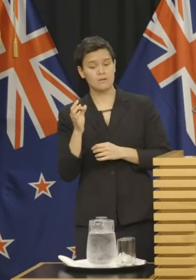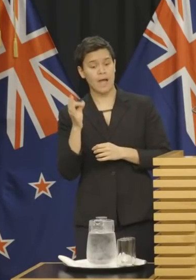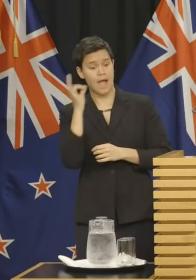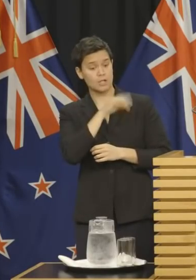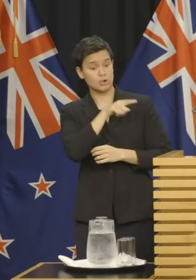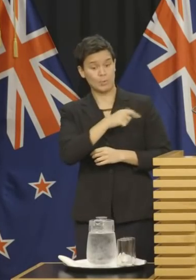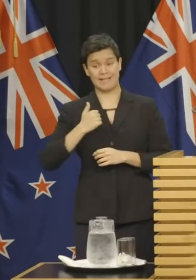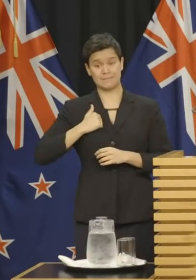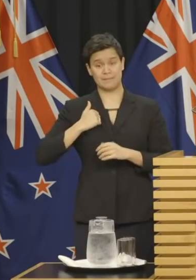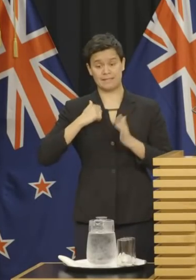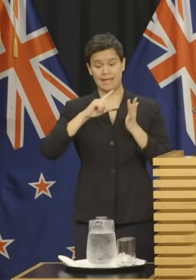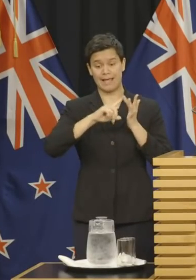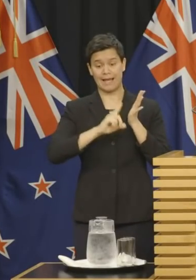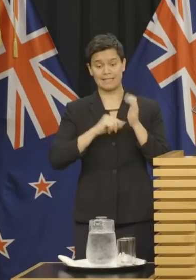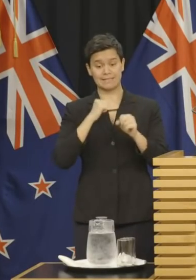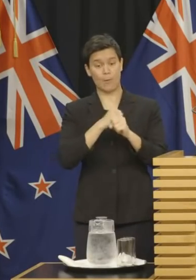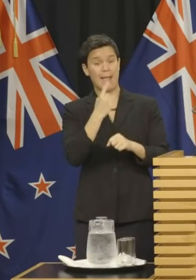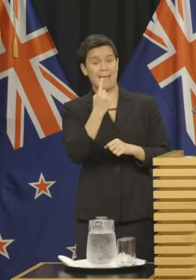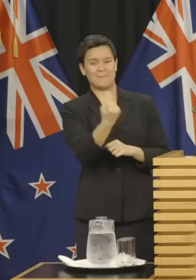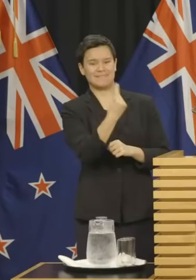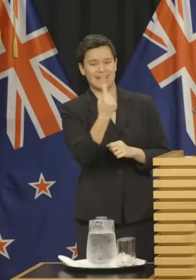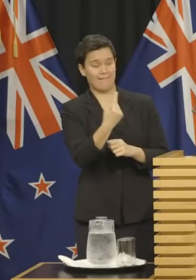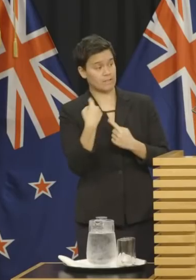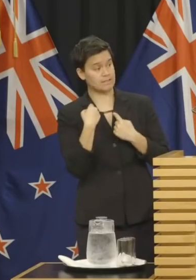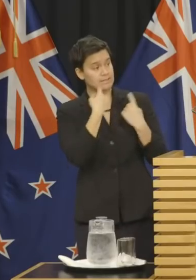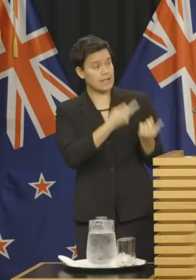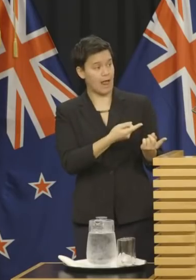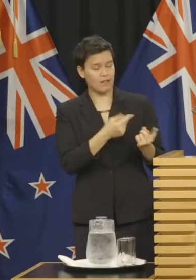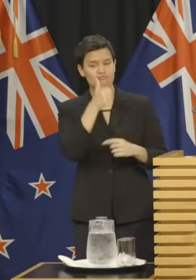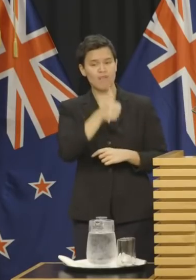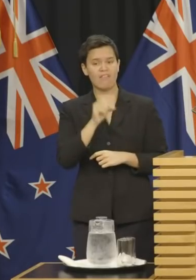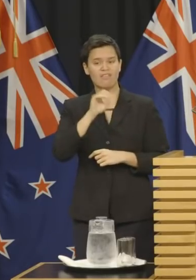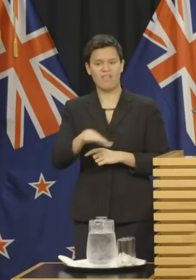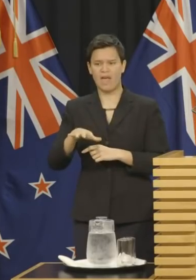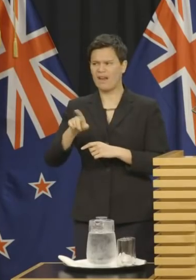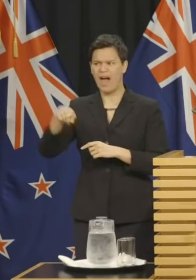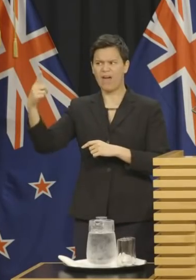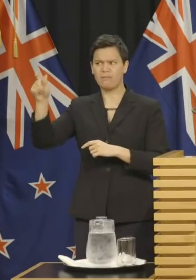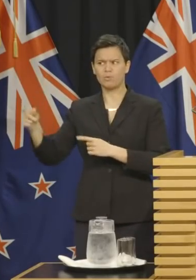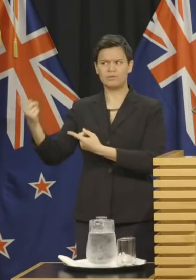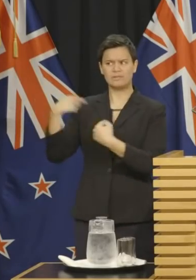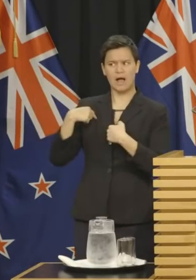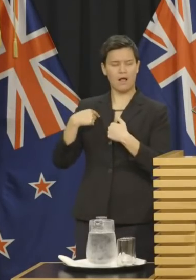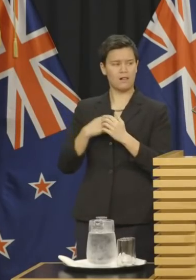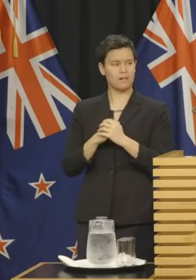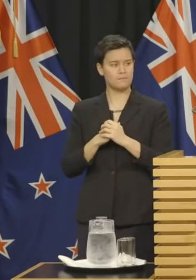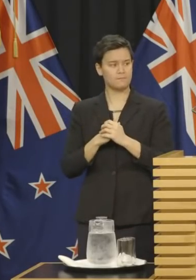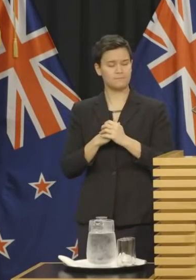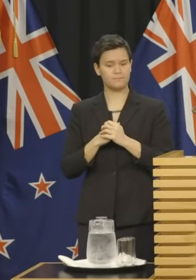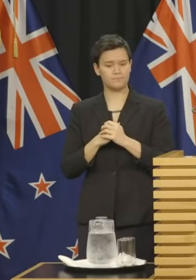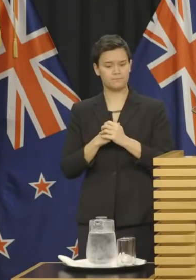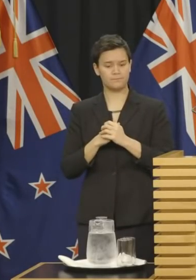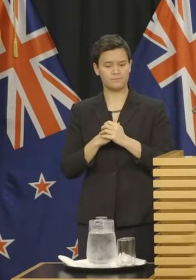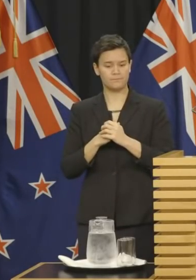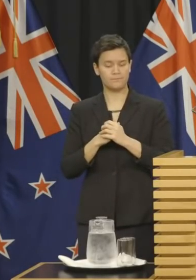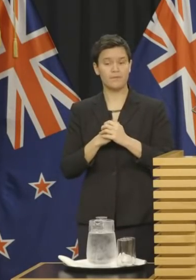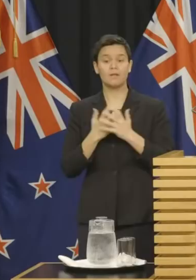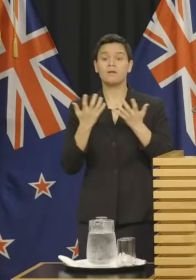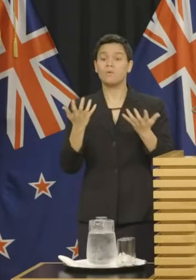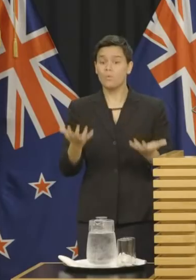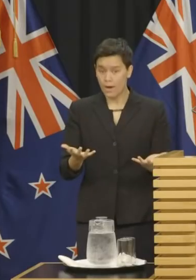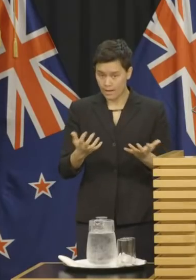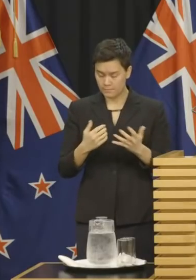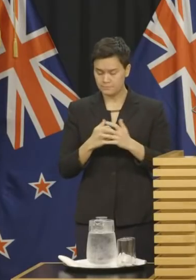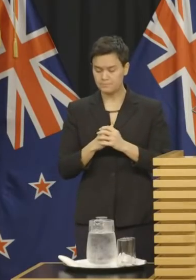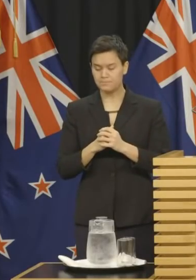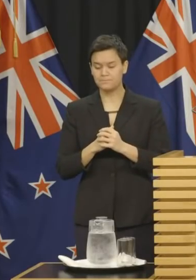this to you rather than you having to seek out this information? Given the nature of, as I've set out, the sustained